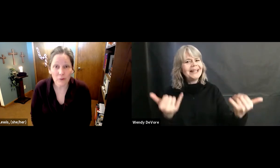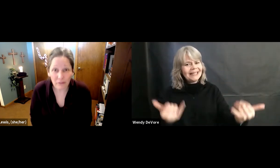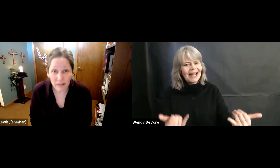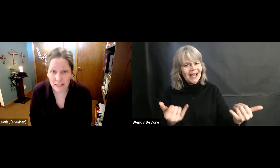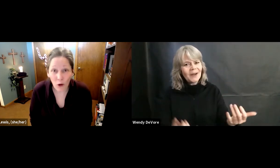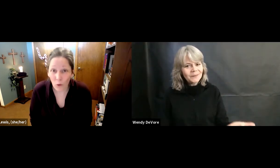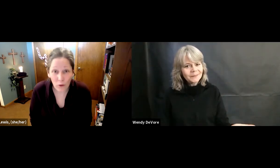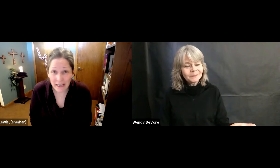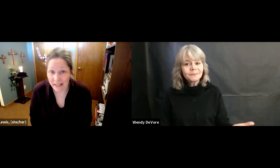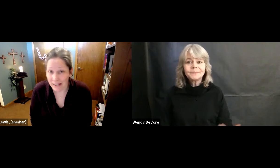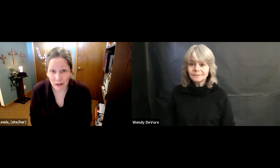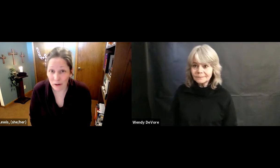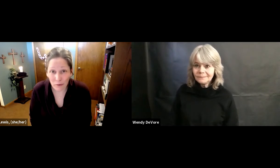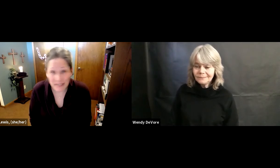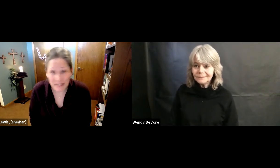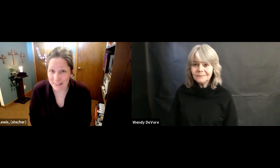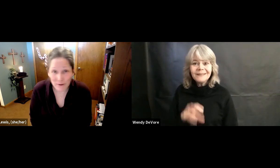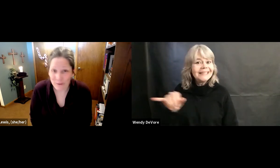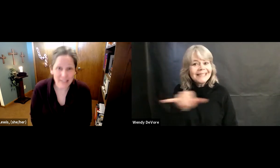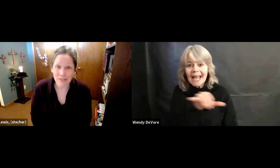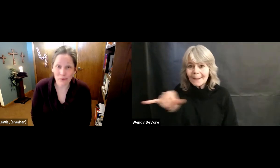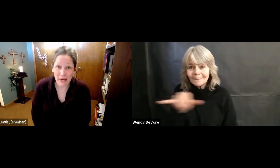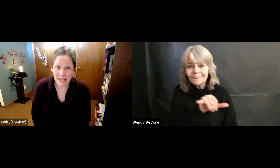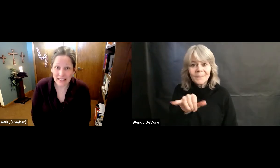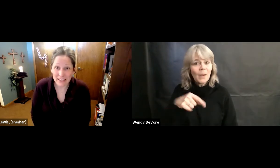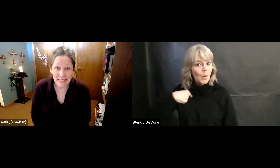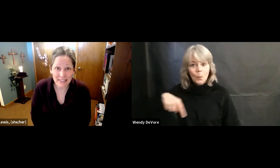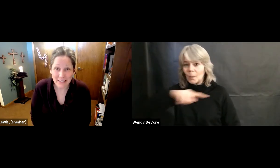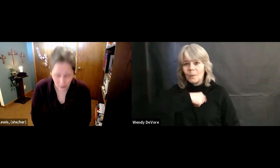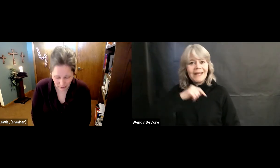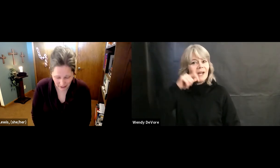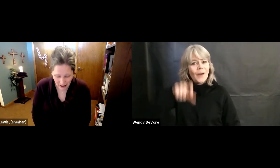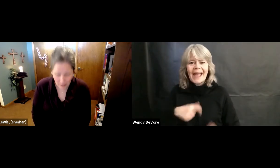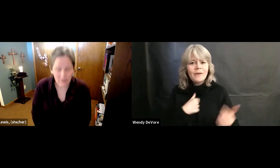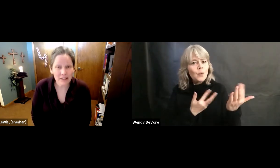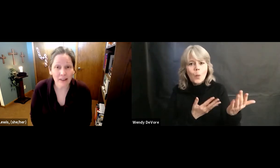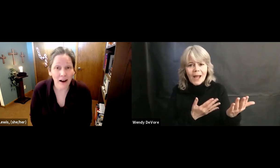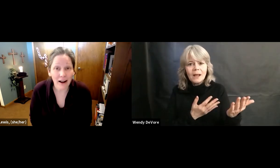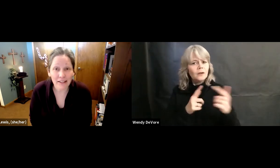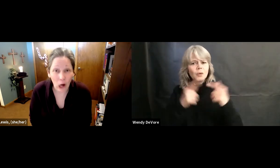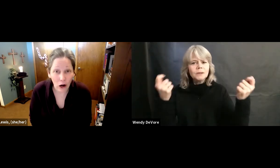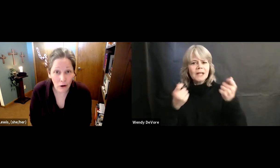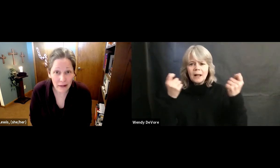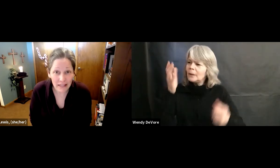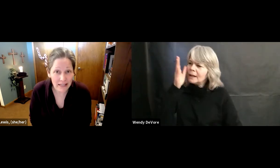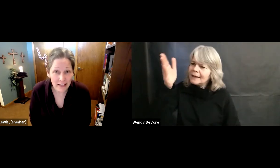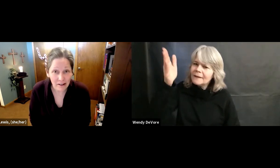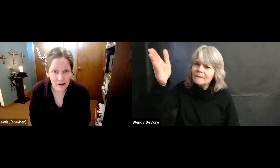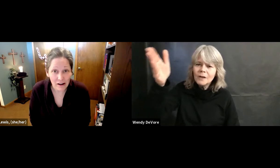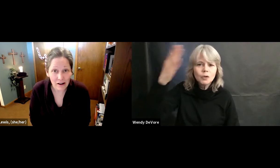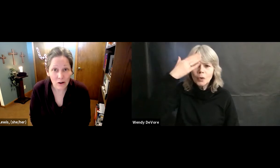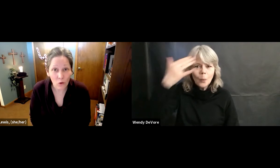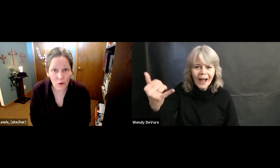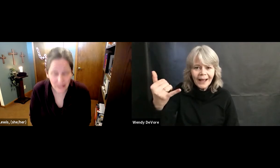So my friends, we don't need to wait to celebrate because God is already